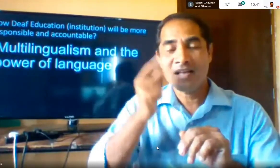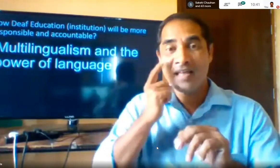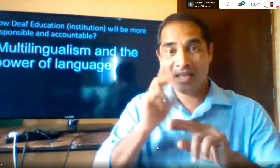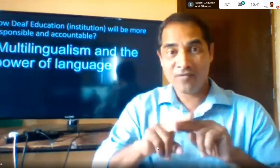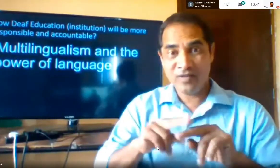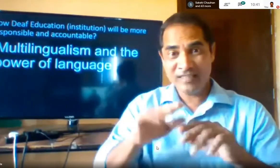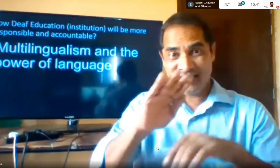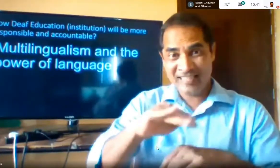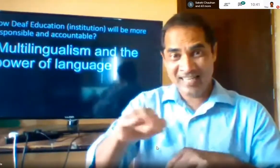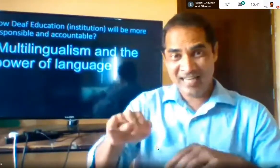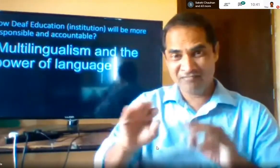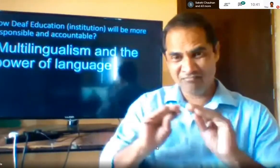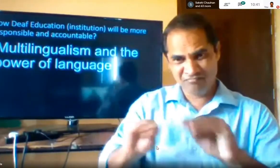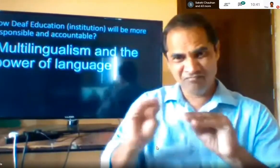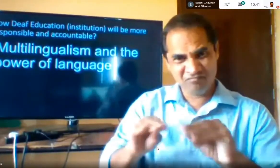and they will understand that.